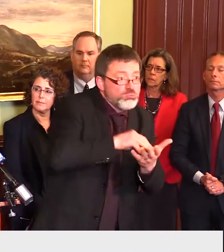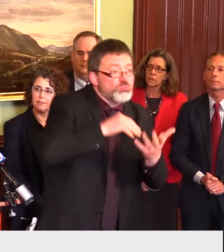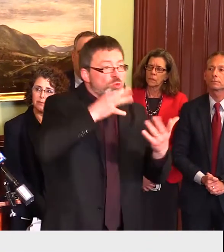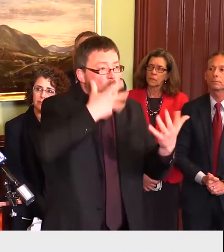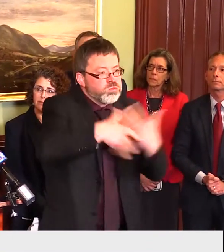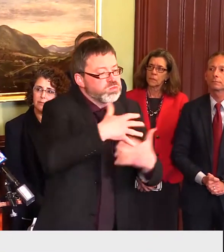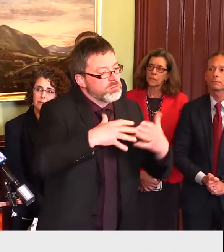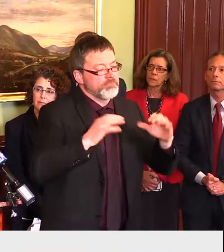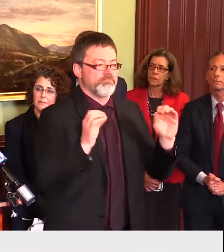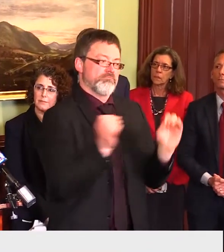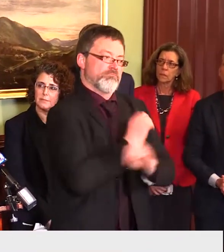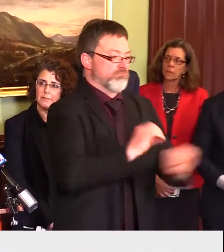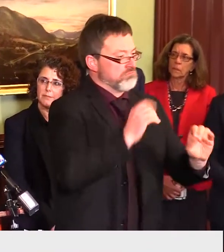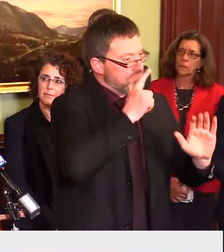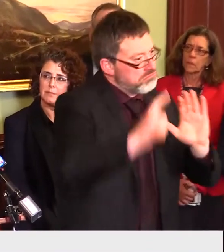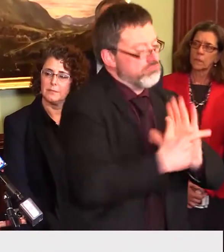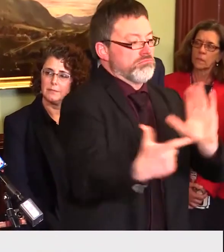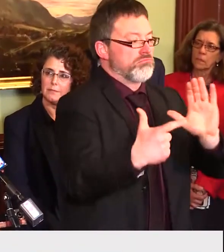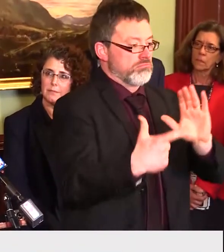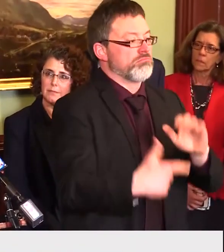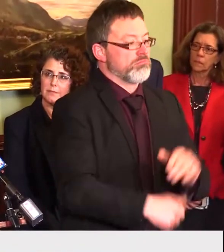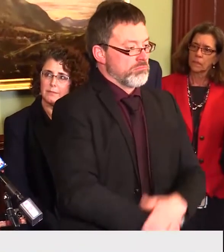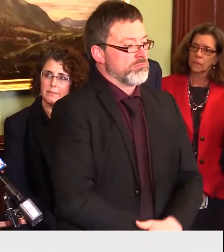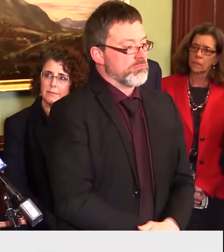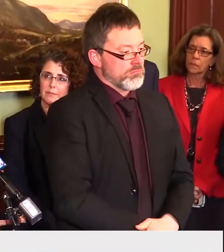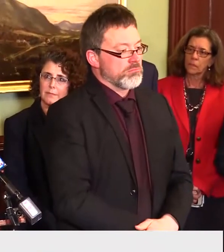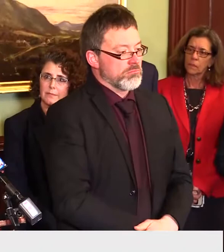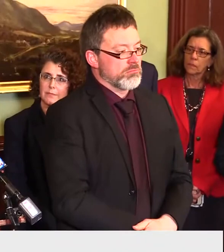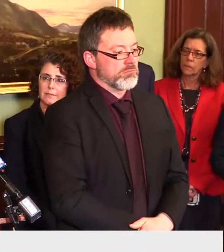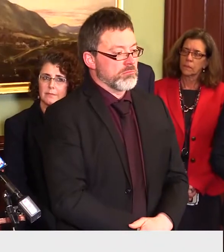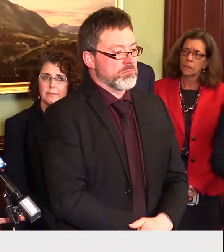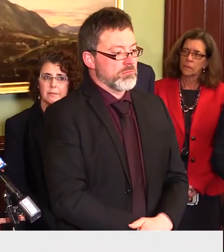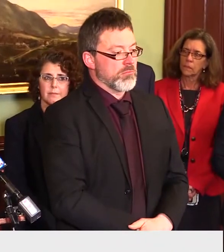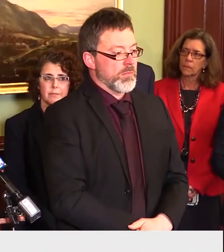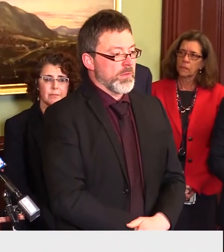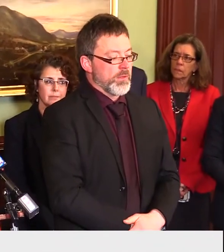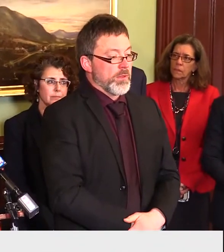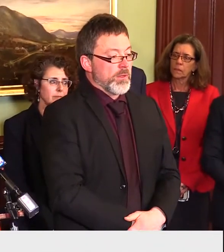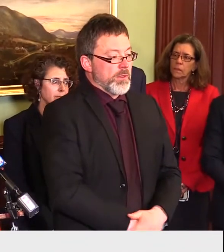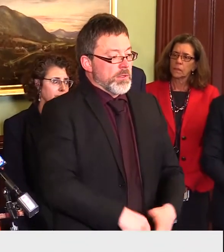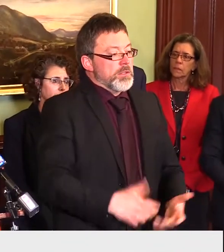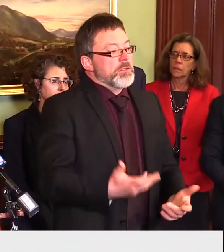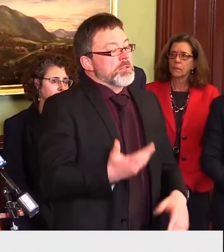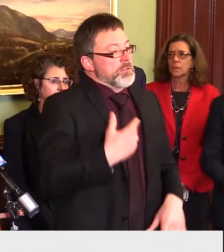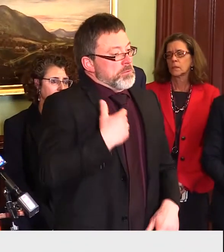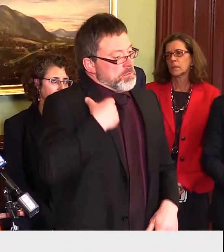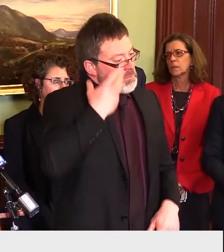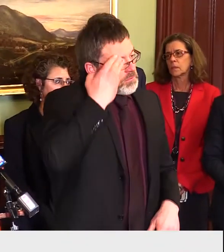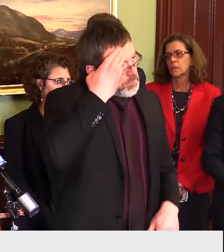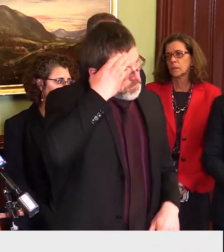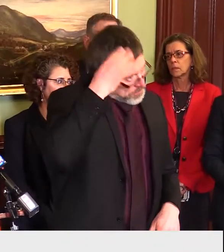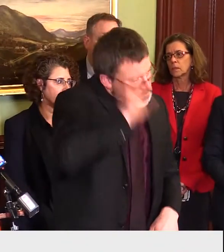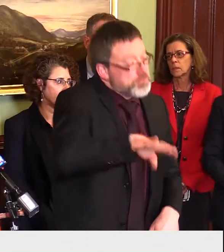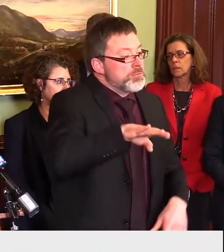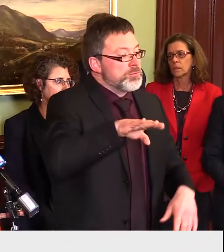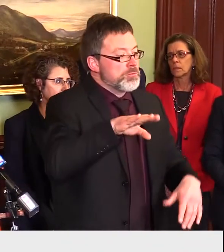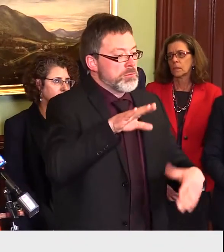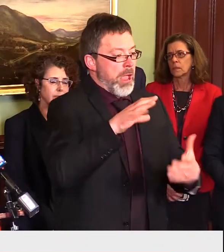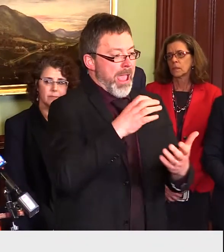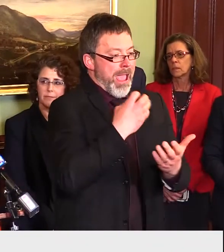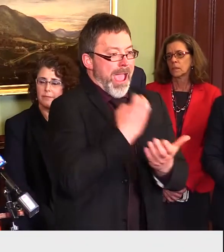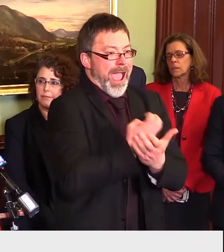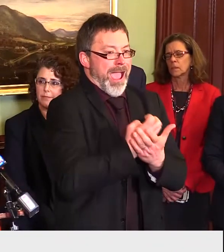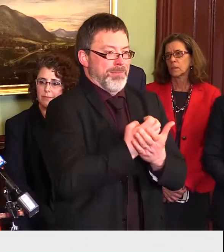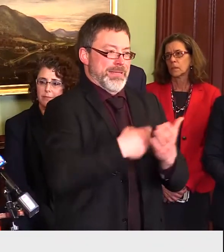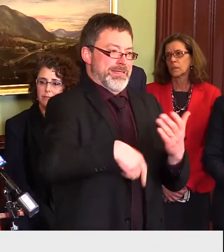countries, and we must do our part. Third, to limit and protect state employees and their